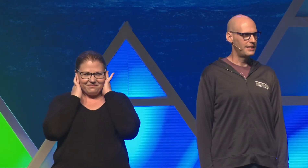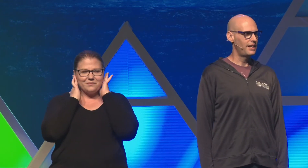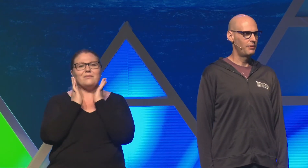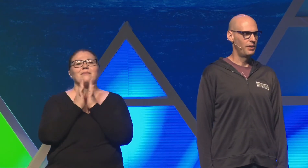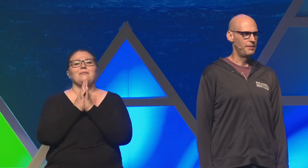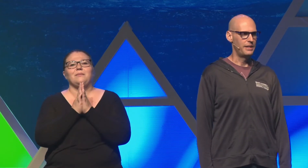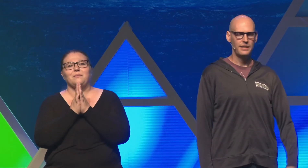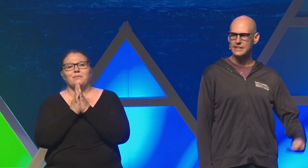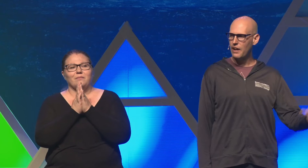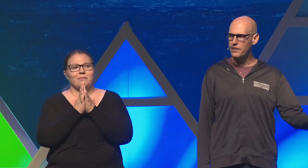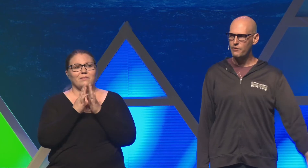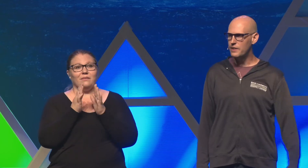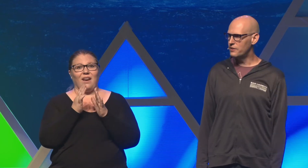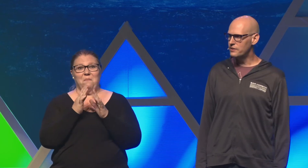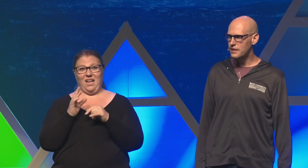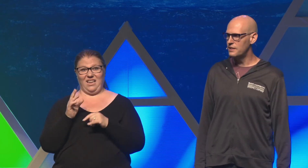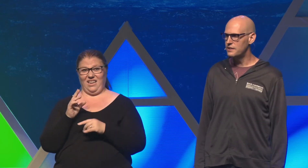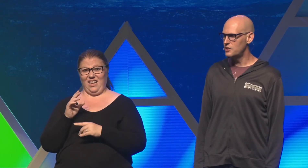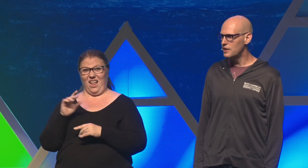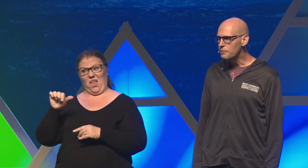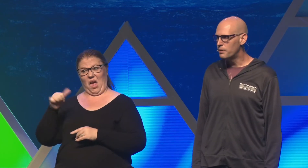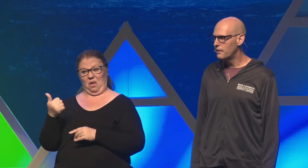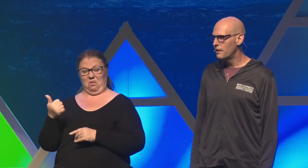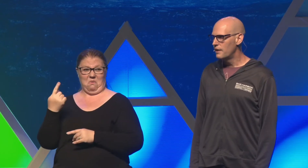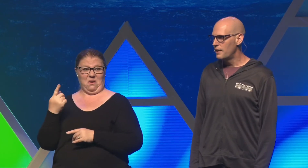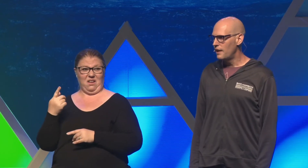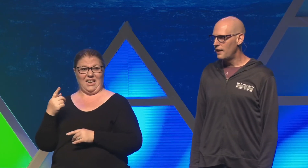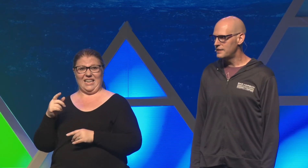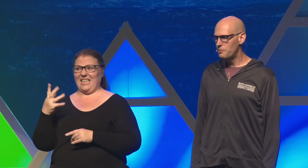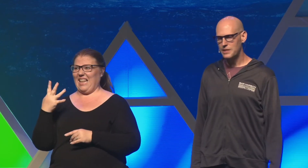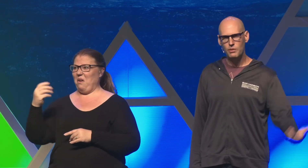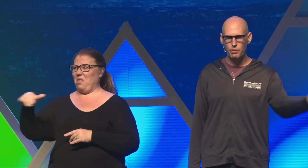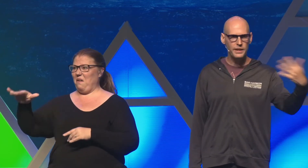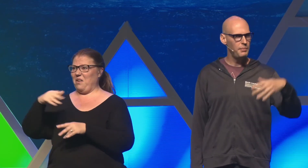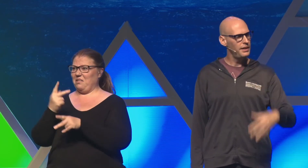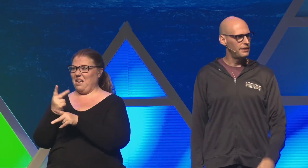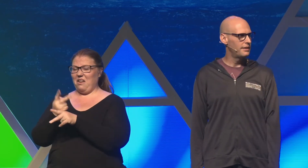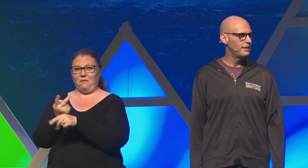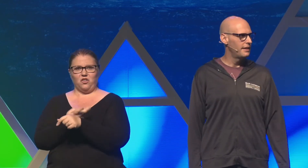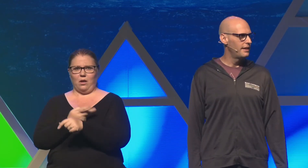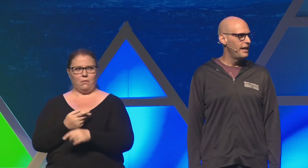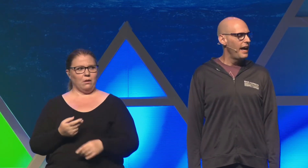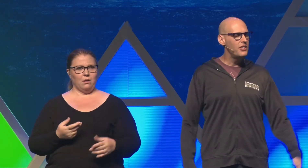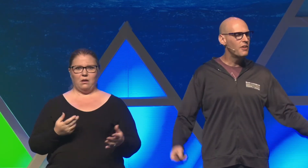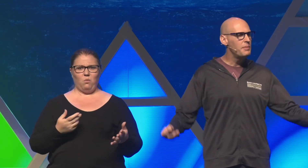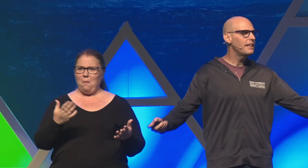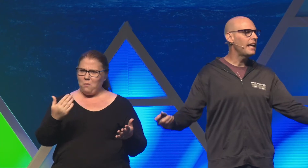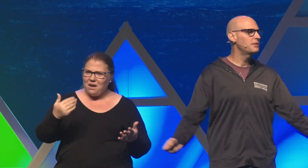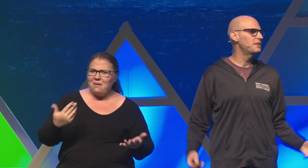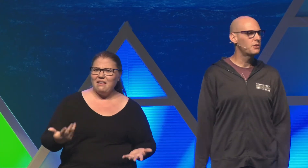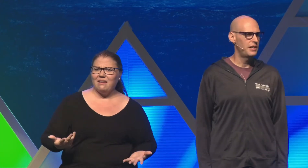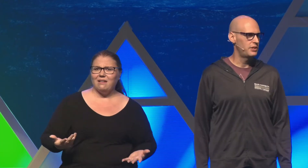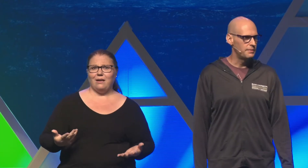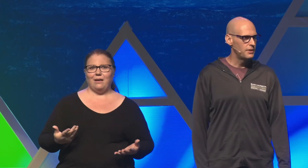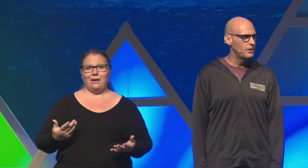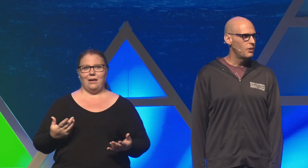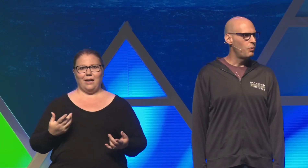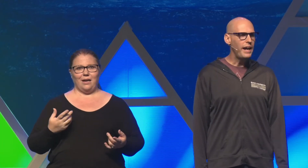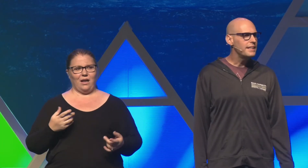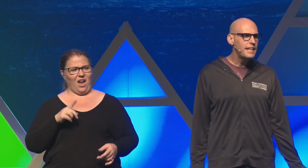There's this other one, but he's out in the field tending the sheep. And Samuel's like, well, bring him in. And you're immediately asked the